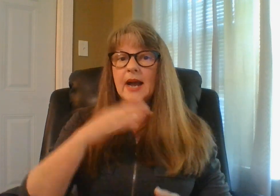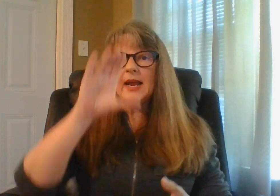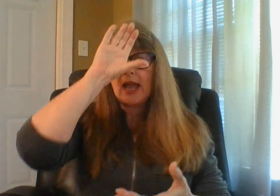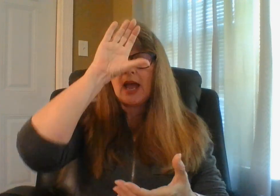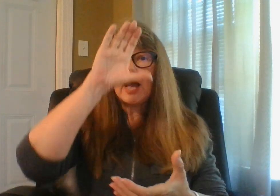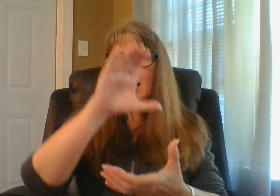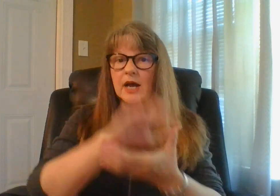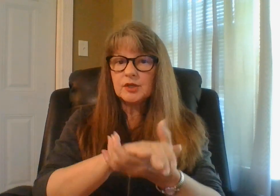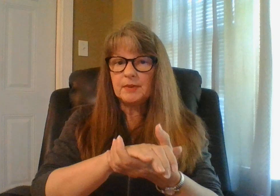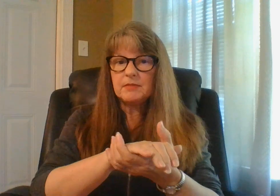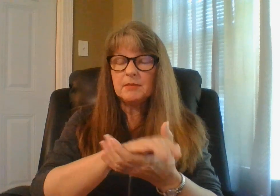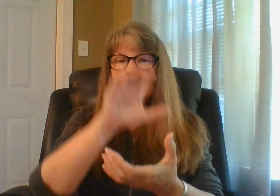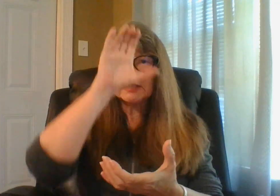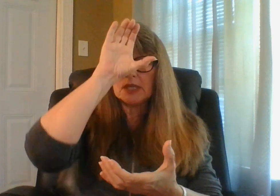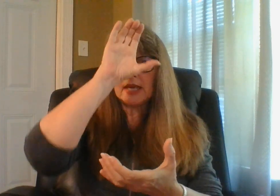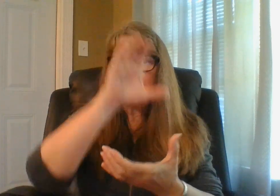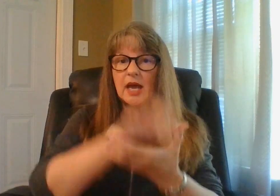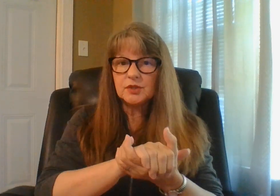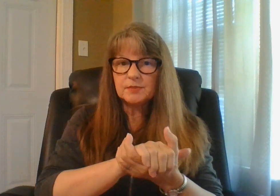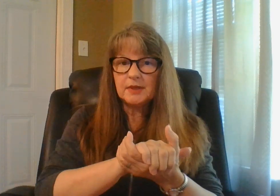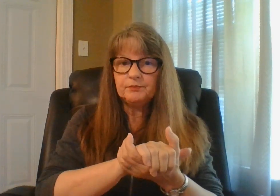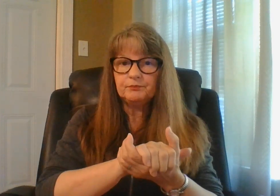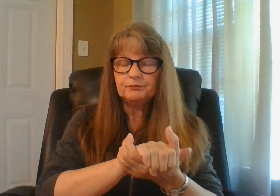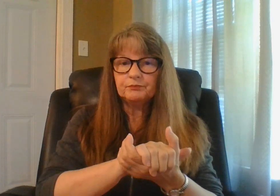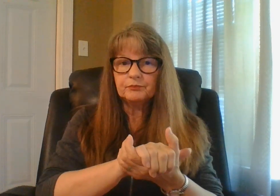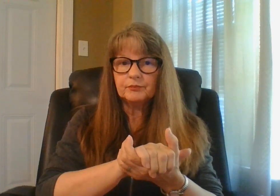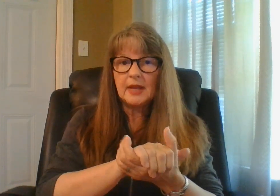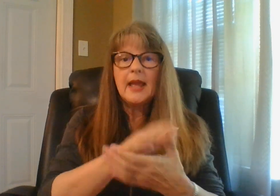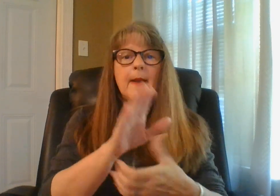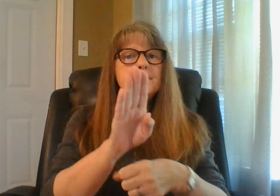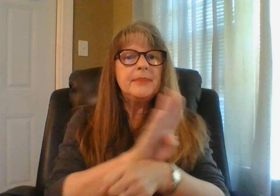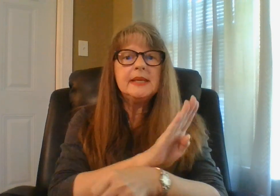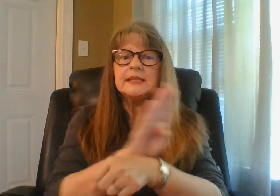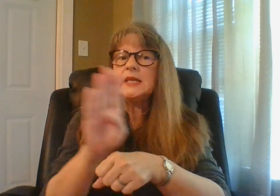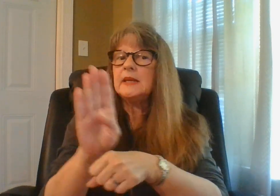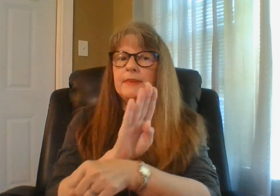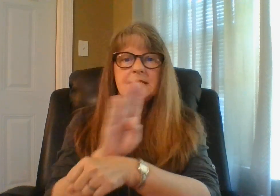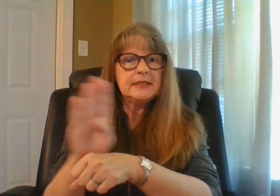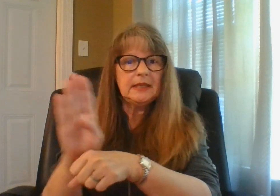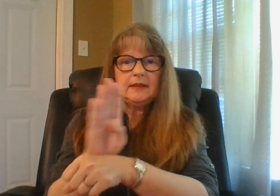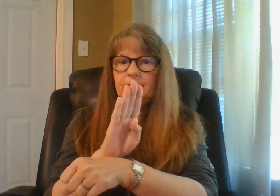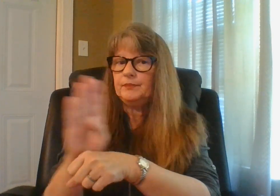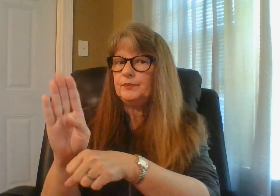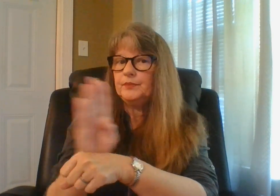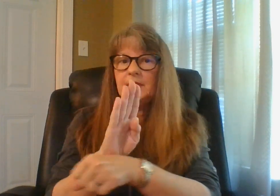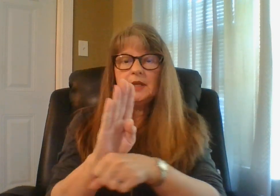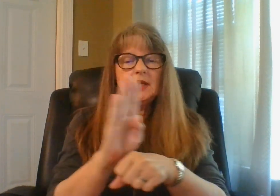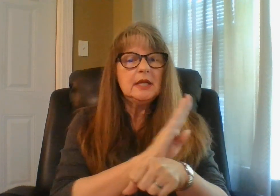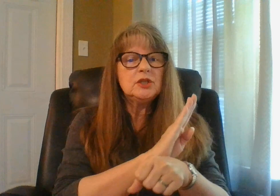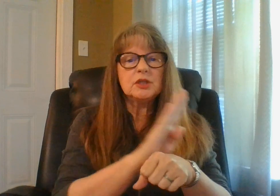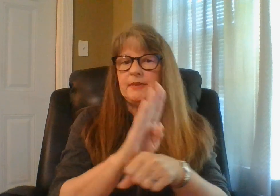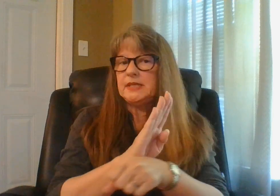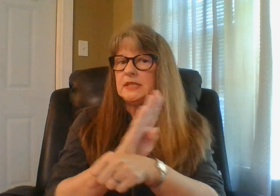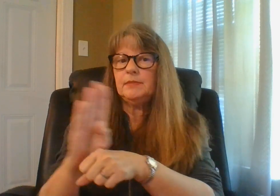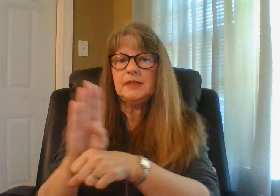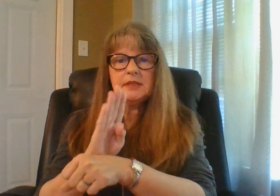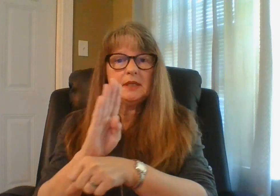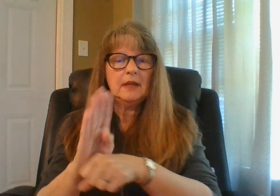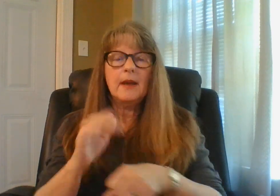my husband, remember that sign, husband, busy, busy. He's just busy, busy.